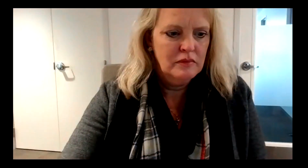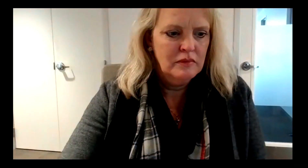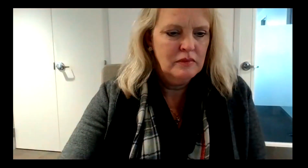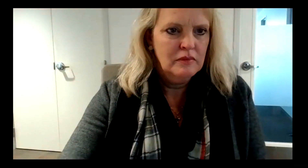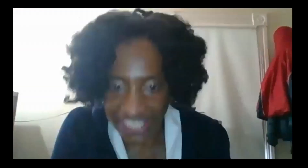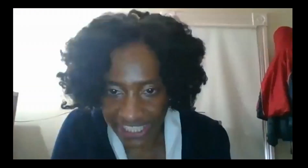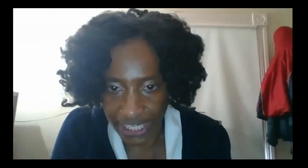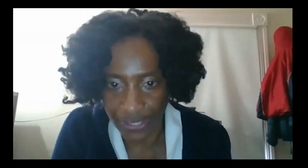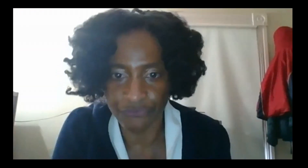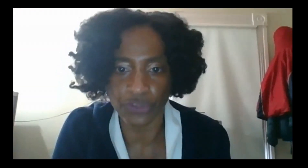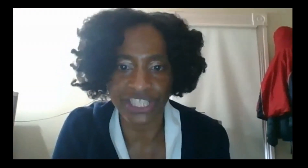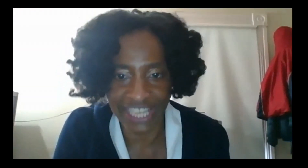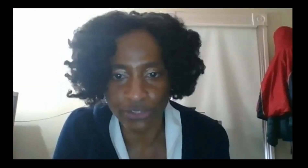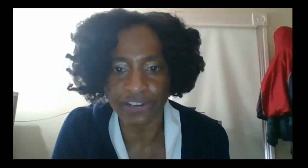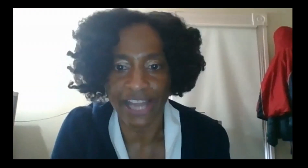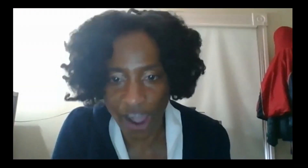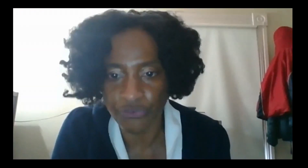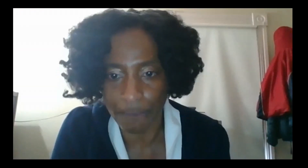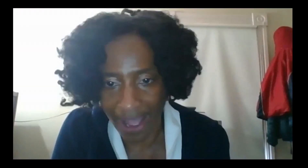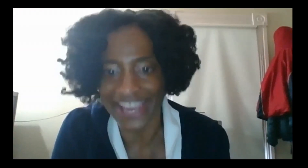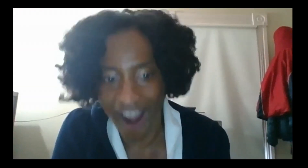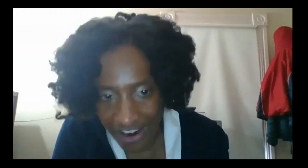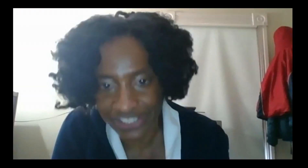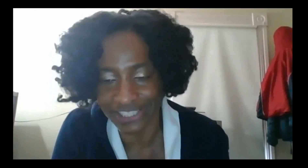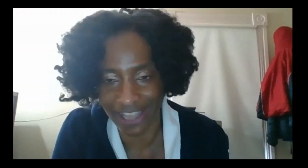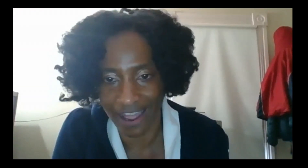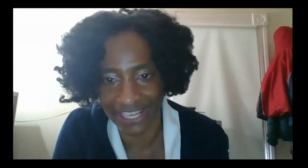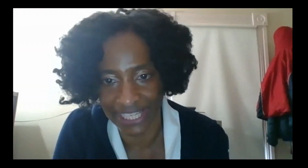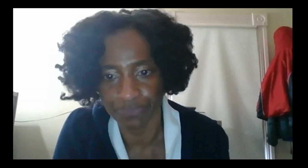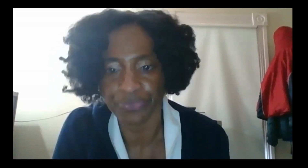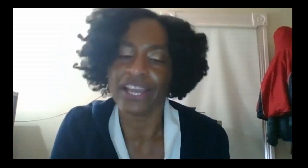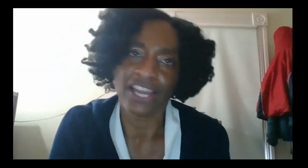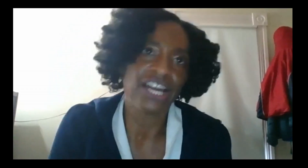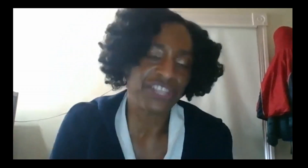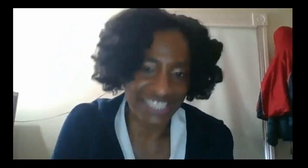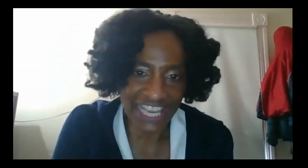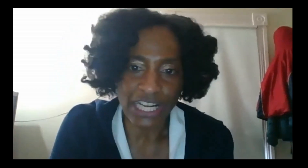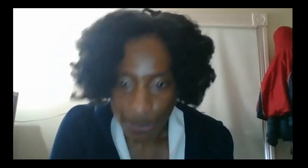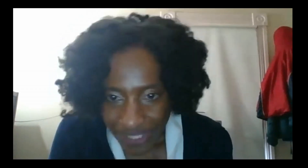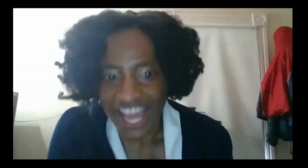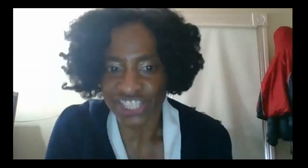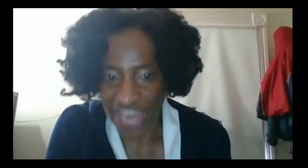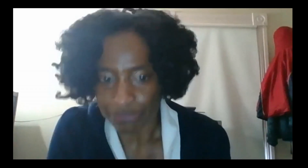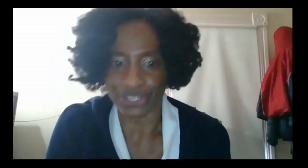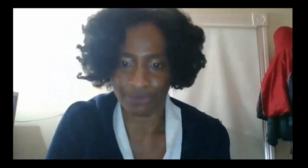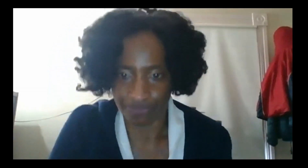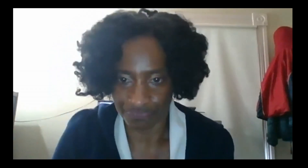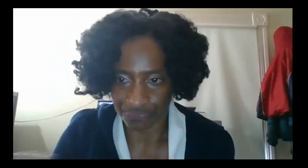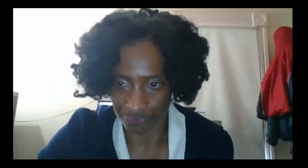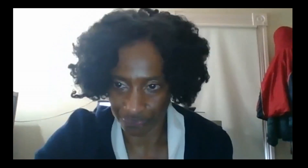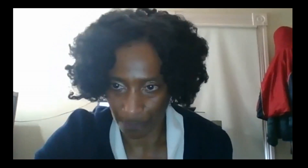duties of the Secretary for the Delta Alpha Pi Honor Society, the Zeta Epsilon